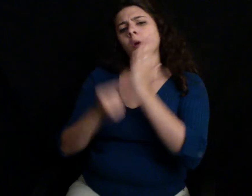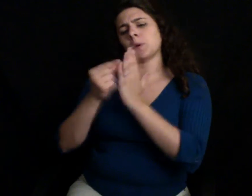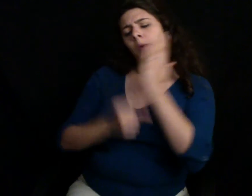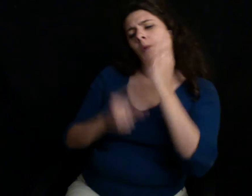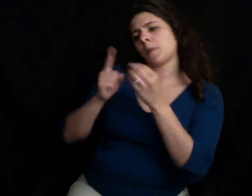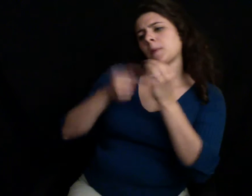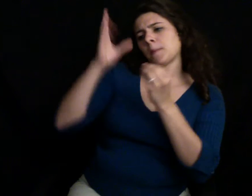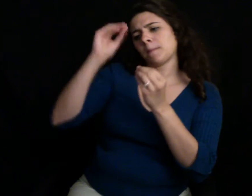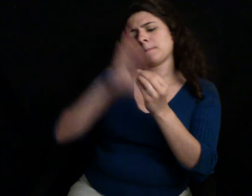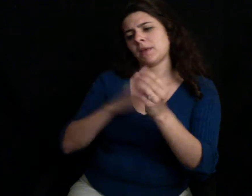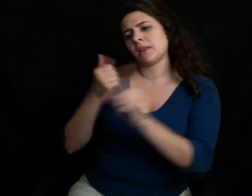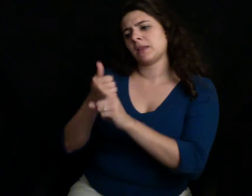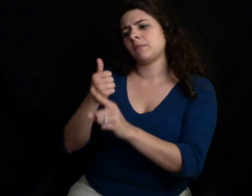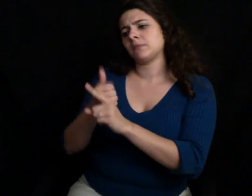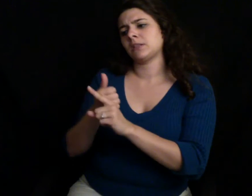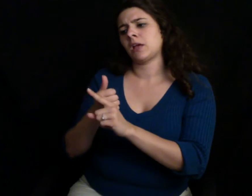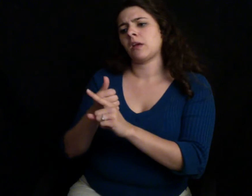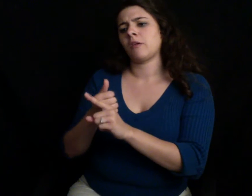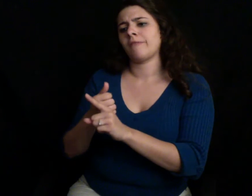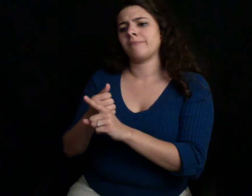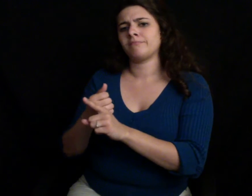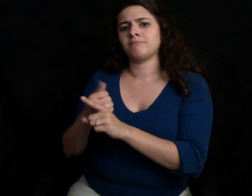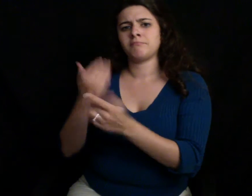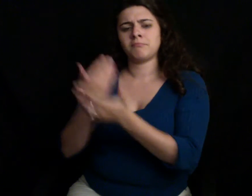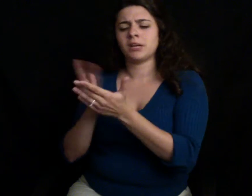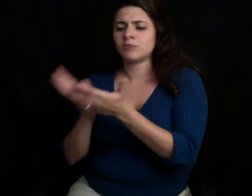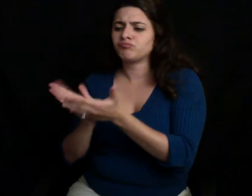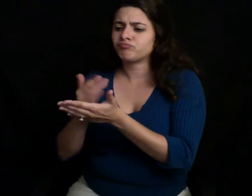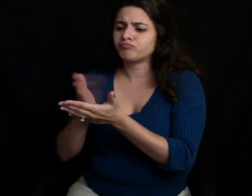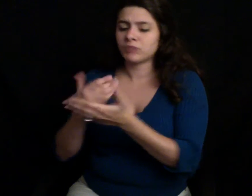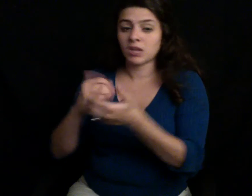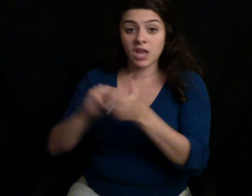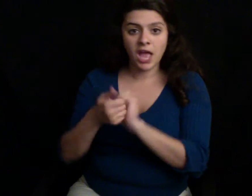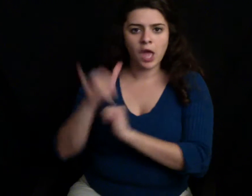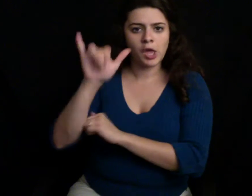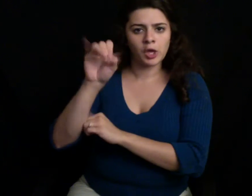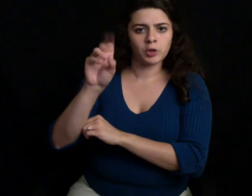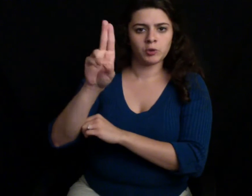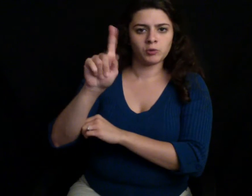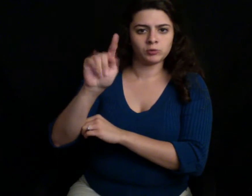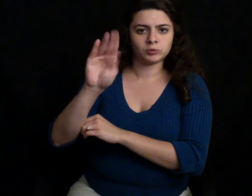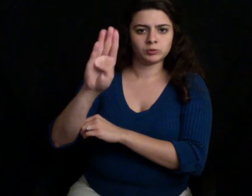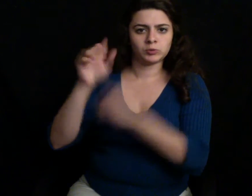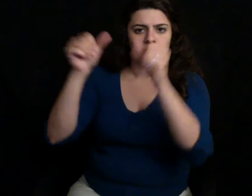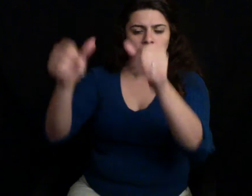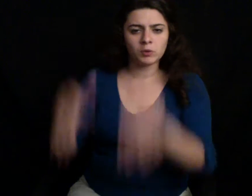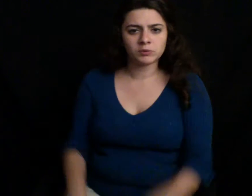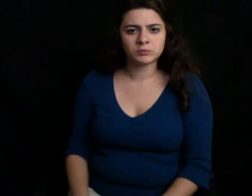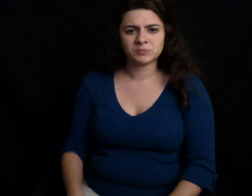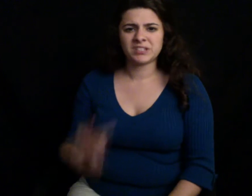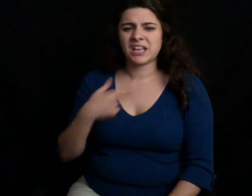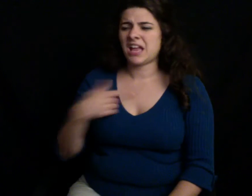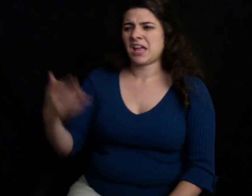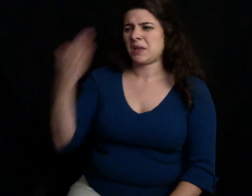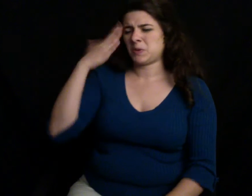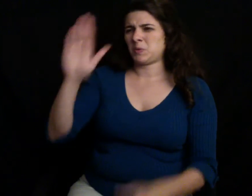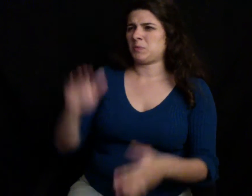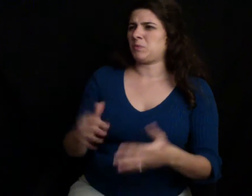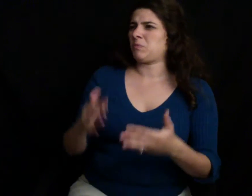he's a big YouTuber. Him and some other YouTubers at the time was talking about how YouTubers were making money. I didn't know what a YouTuber was. I didn't know that you could be